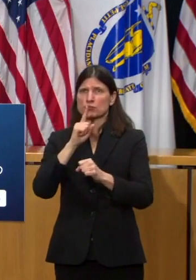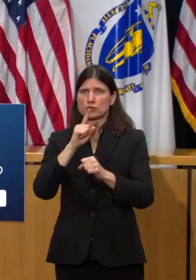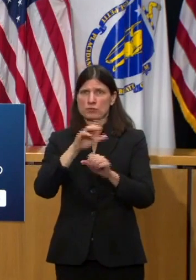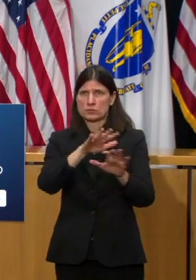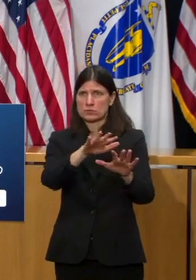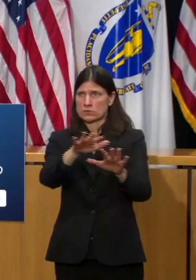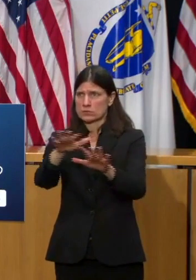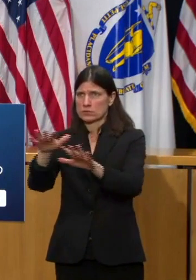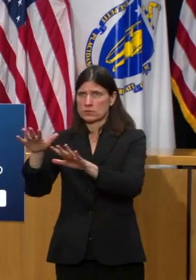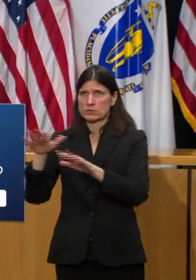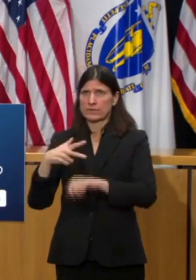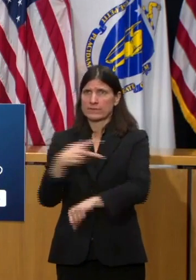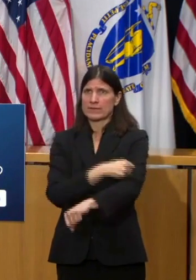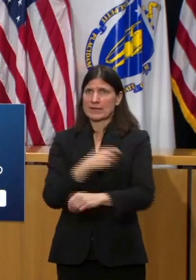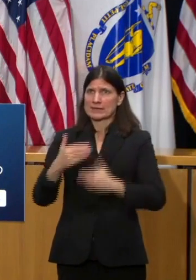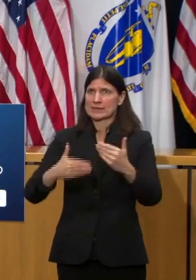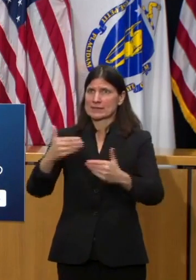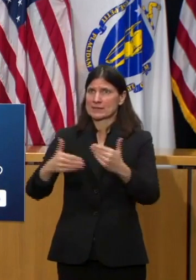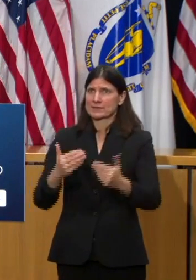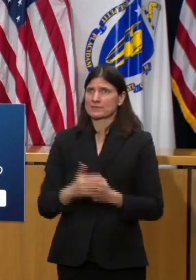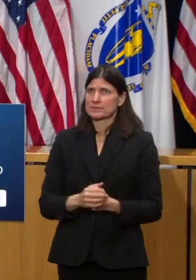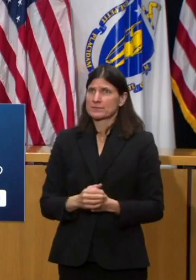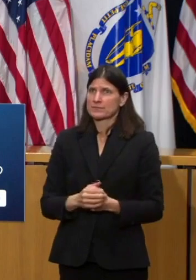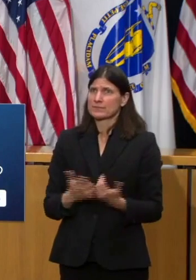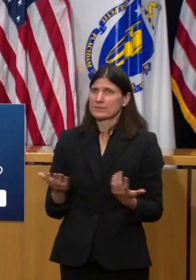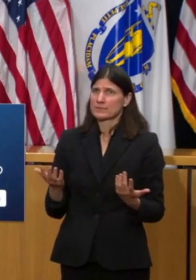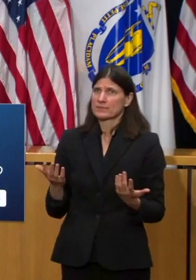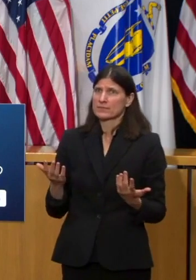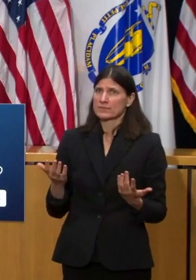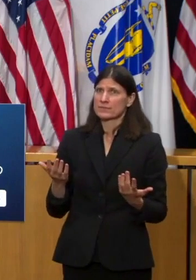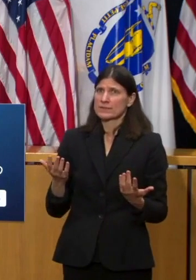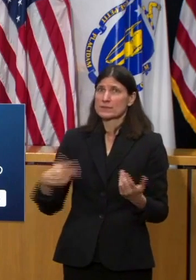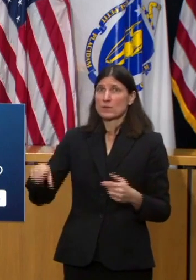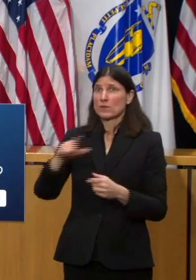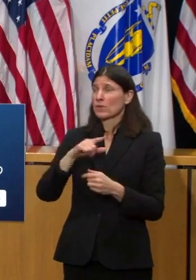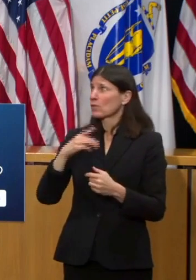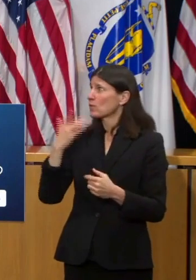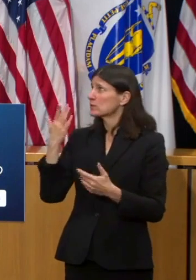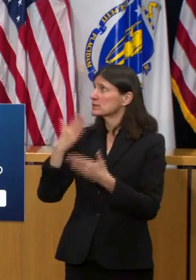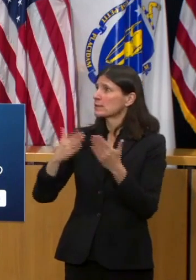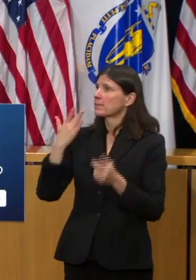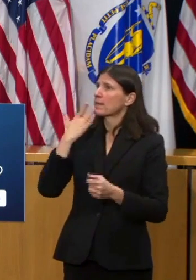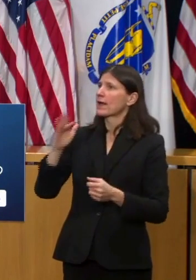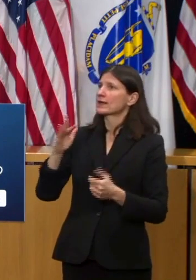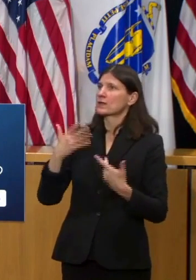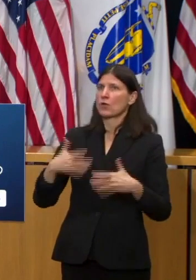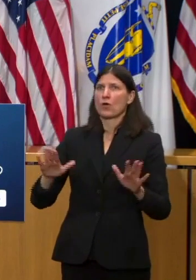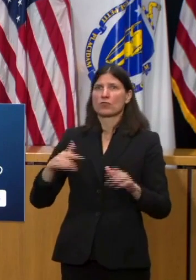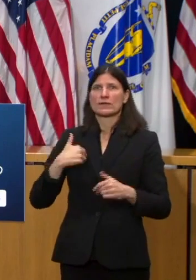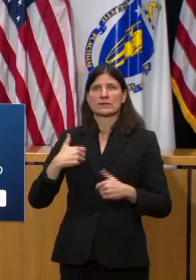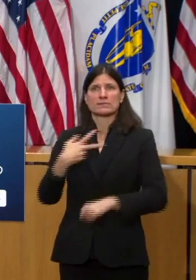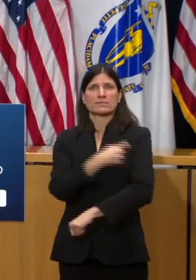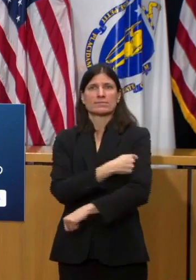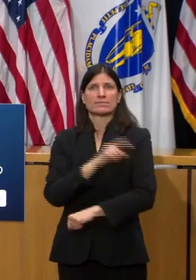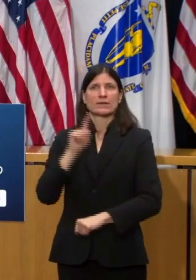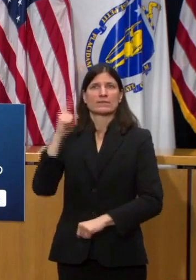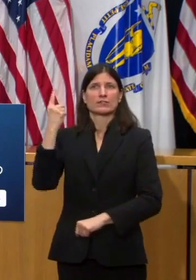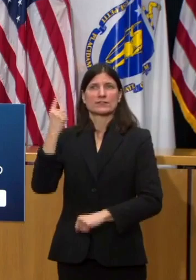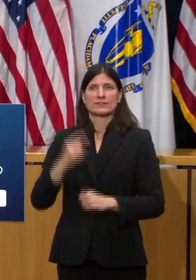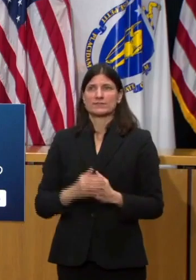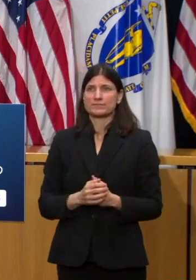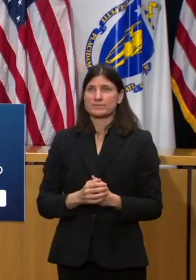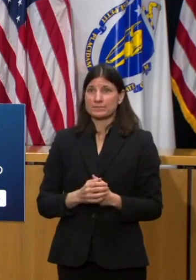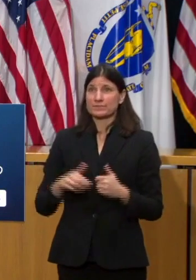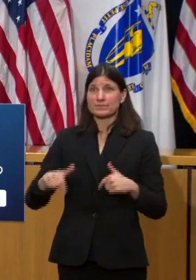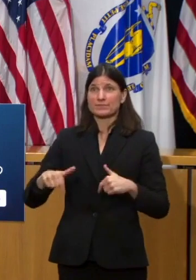surprised and relieved and grateful that one state chose to put those folks at